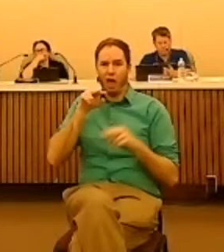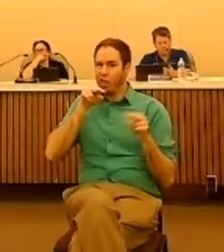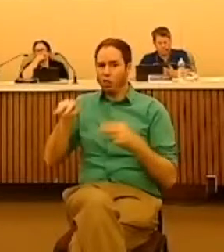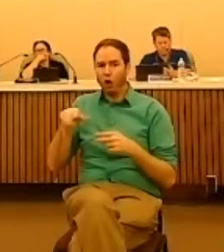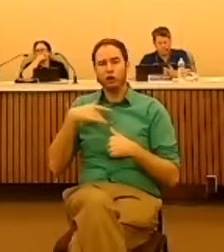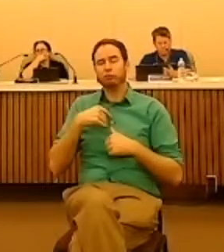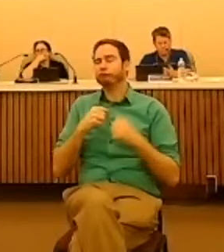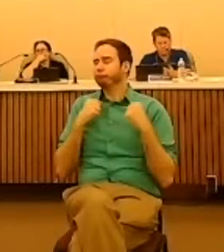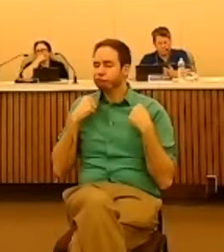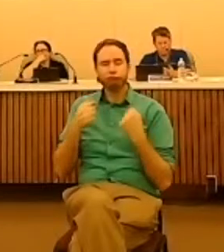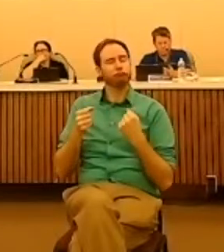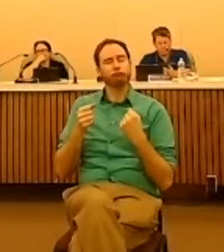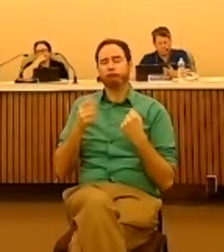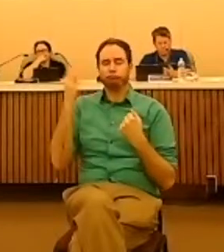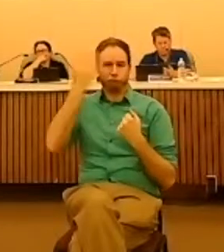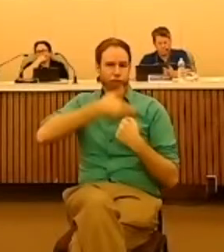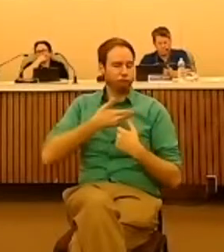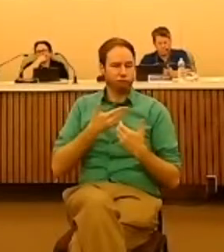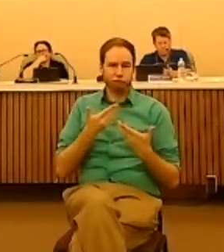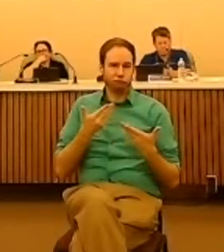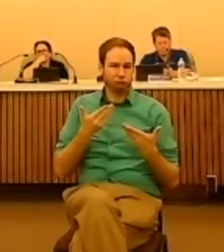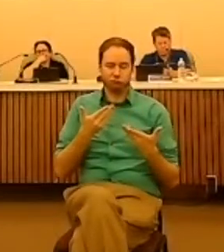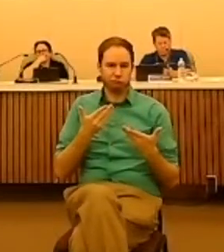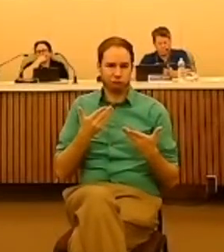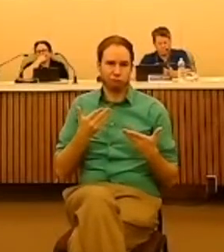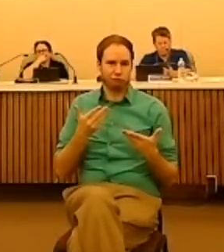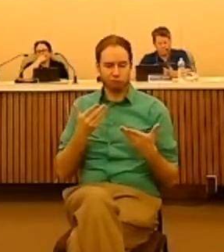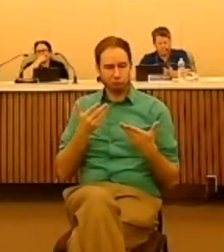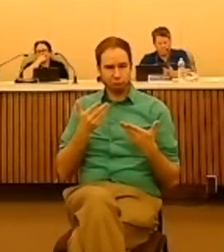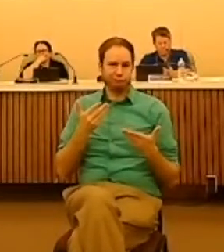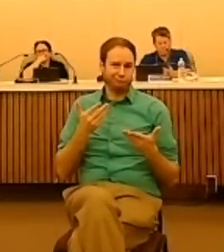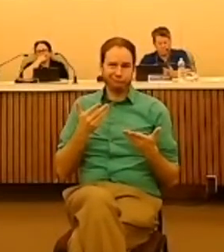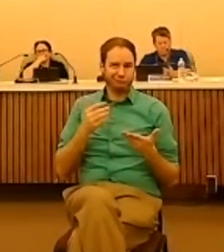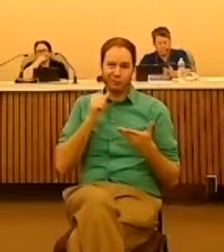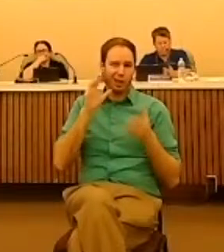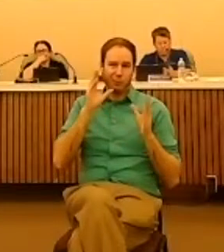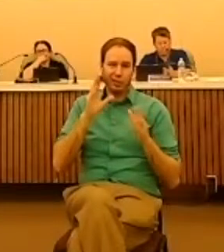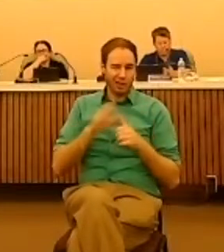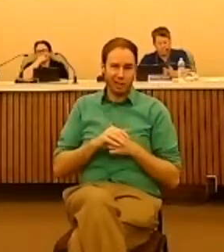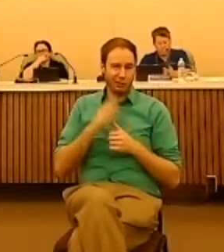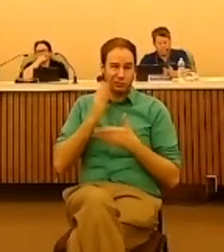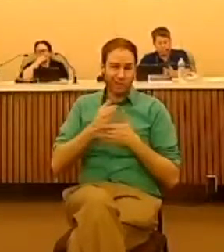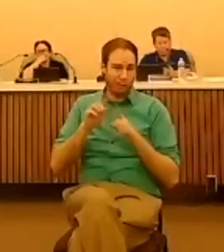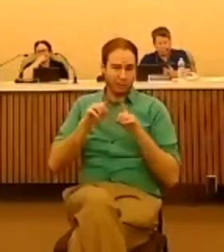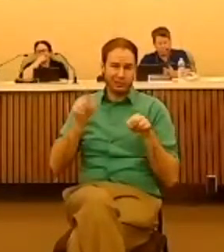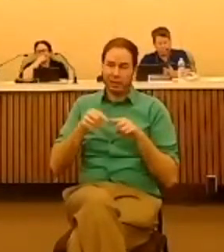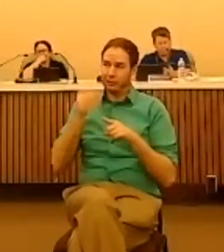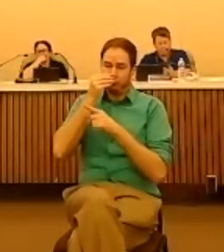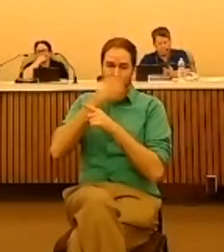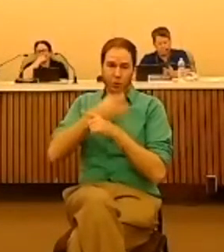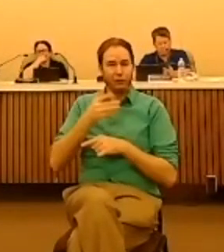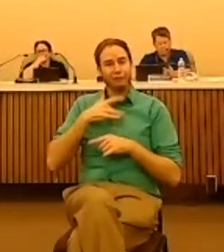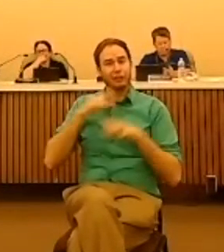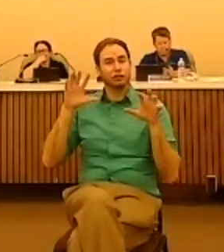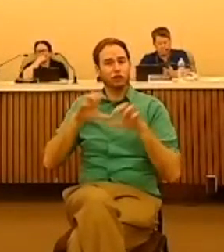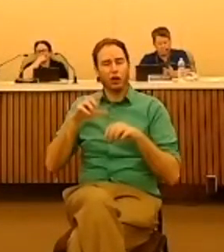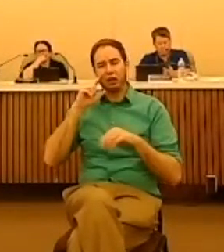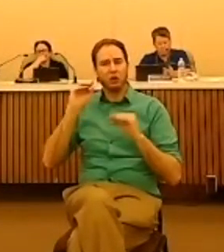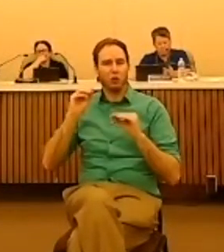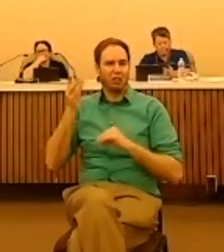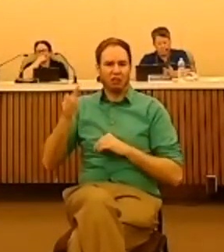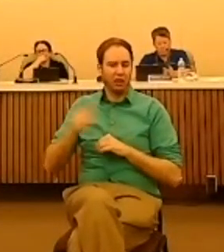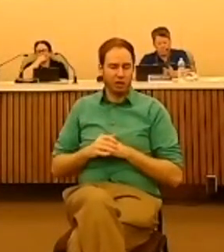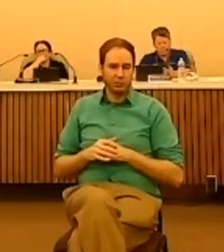just rip right down the road and they're not paying attention to the stop sign and, they think it's dark out, so there's nobody